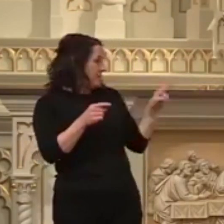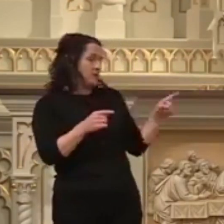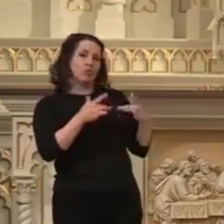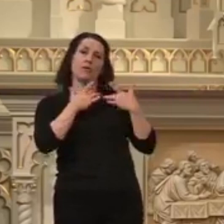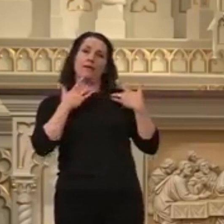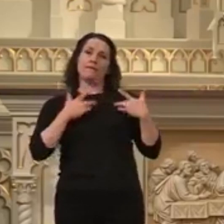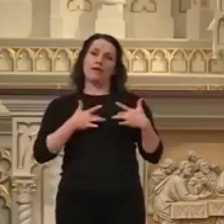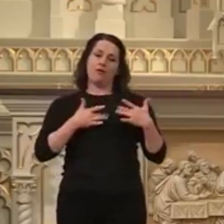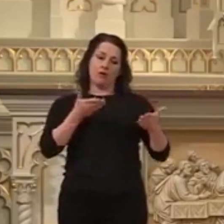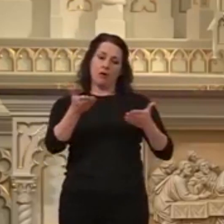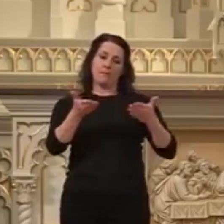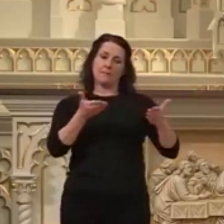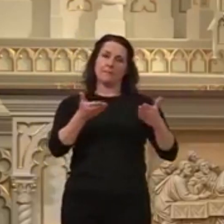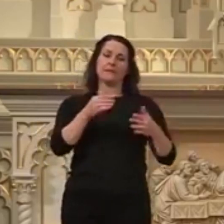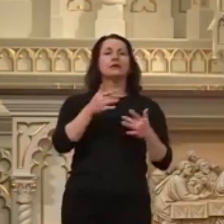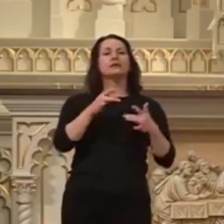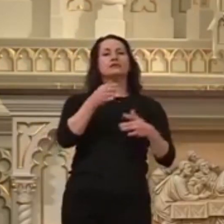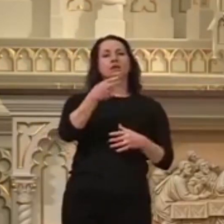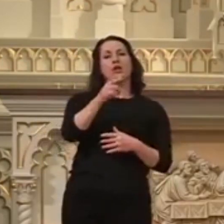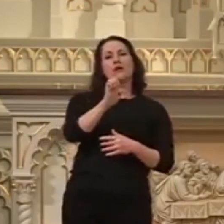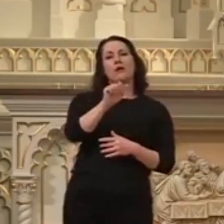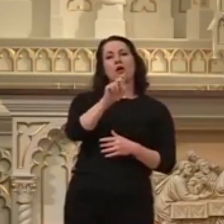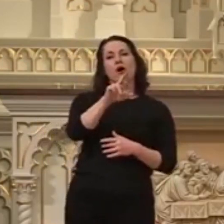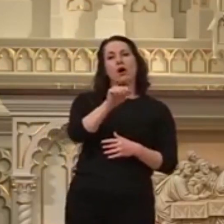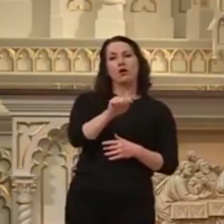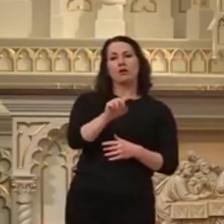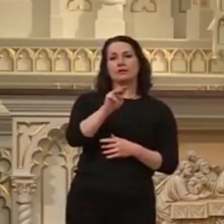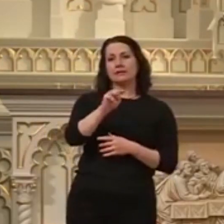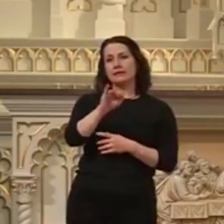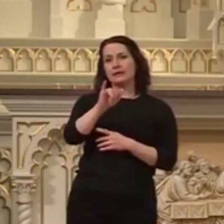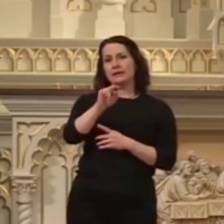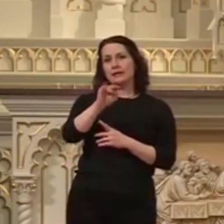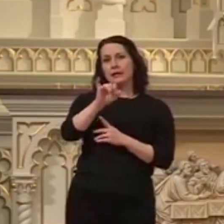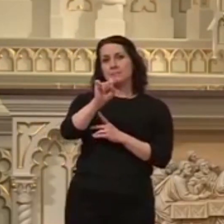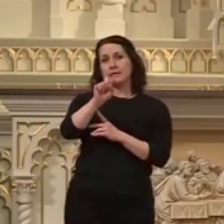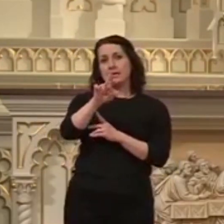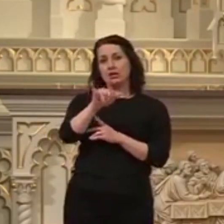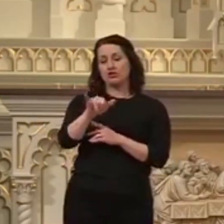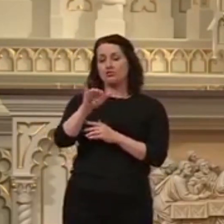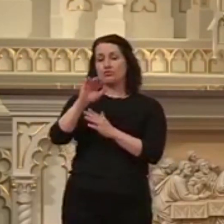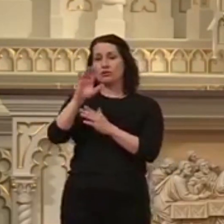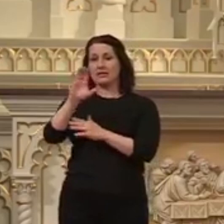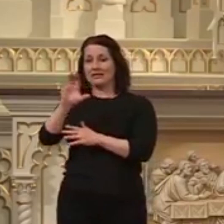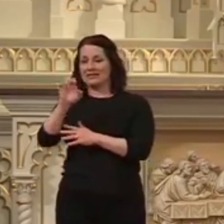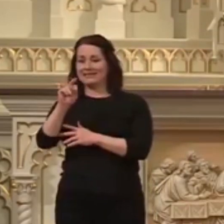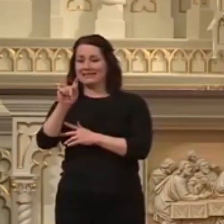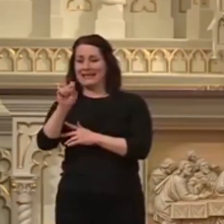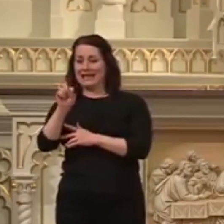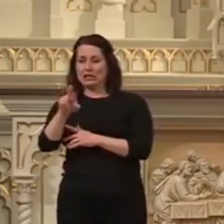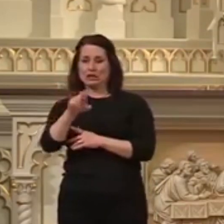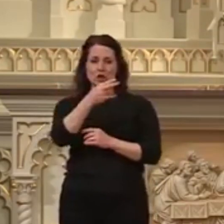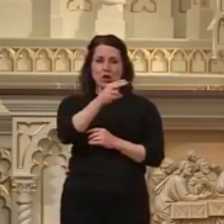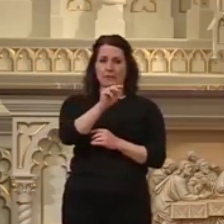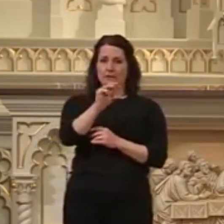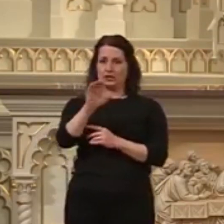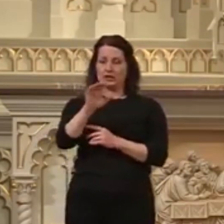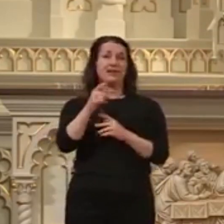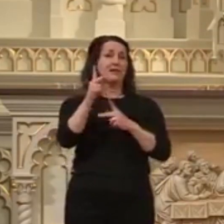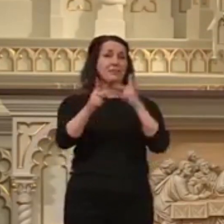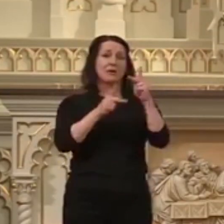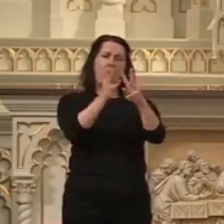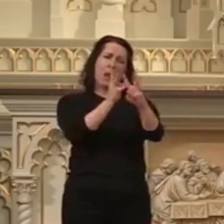Center, which continually is having people line up and receive